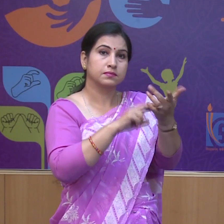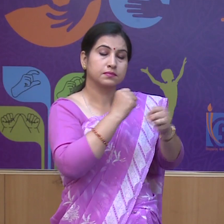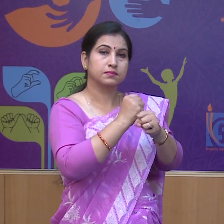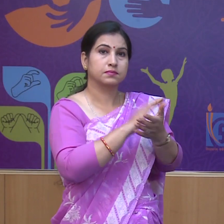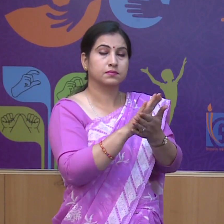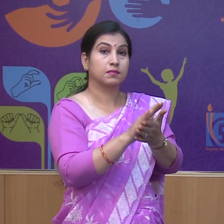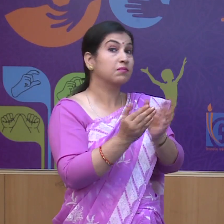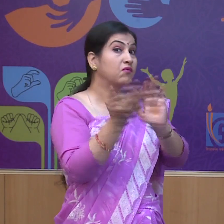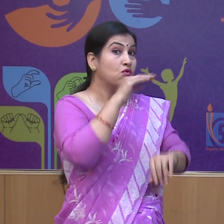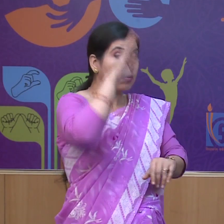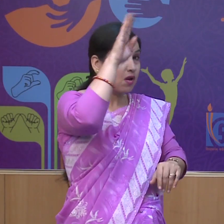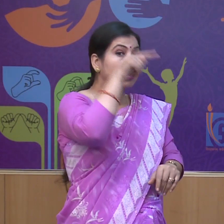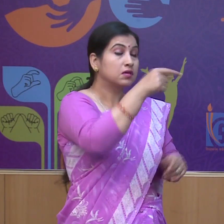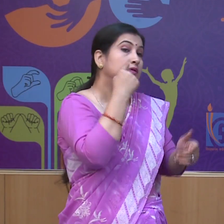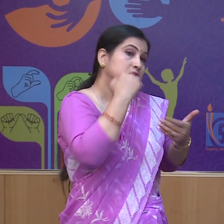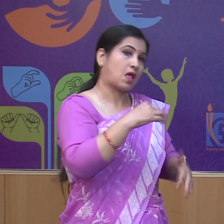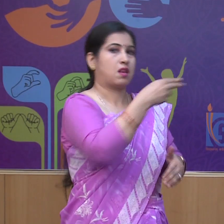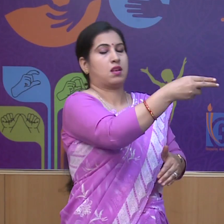of Maharaja Ranjit Singh,